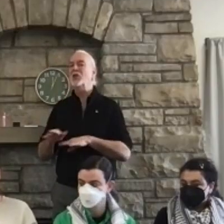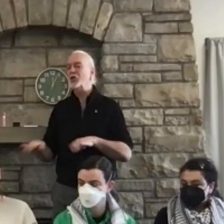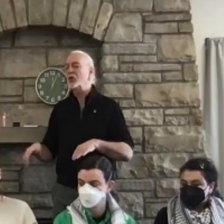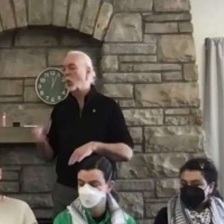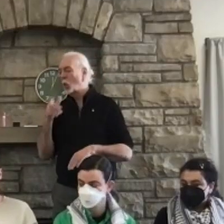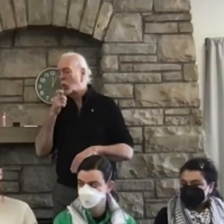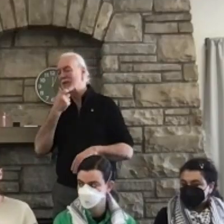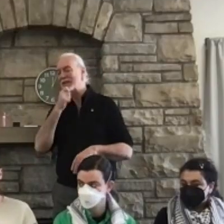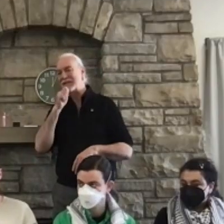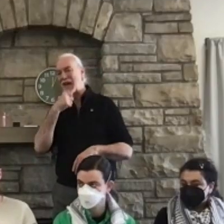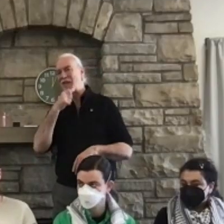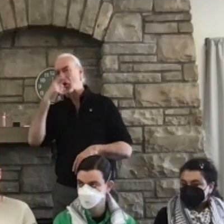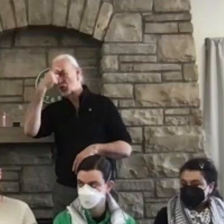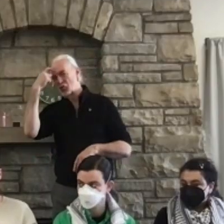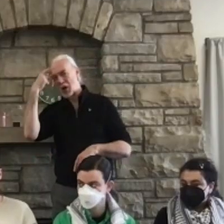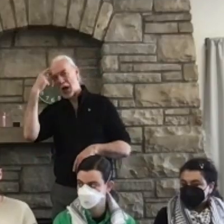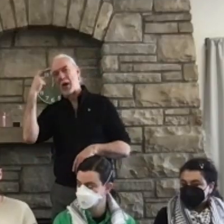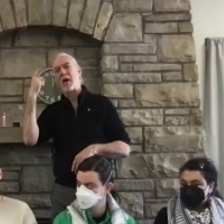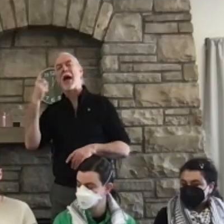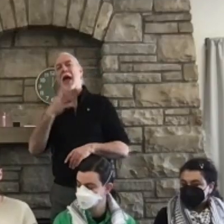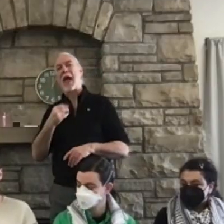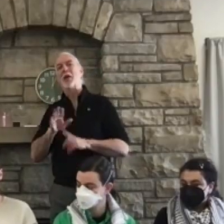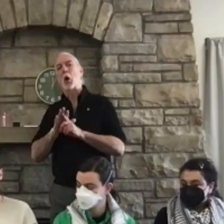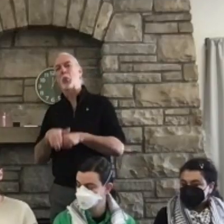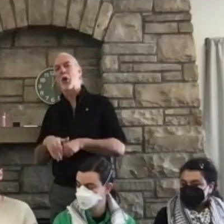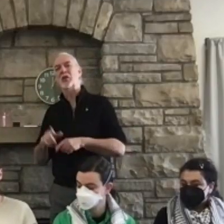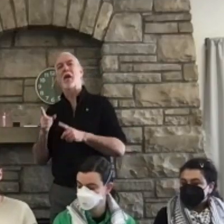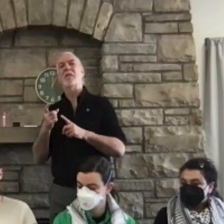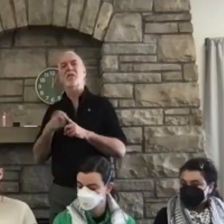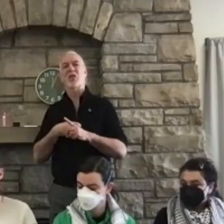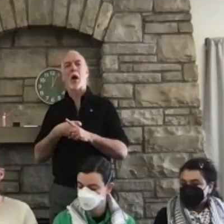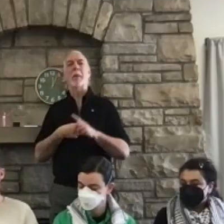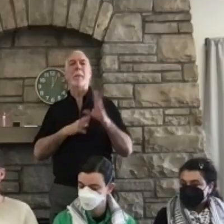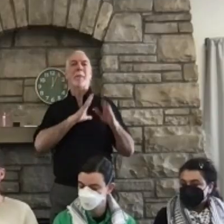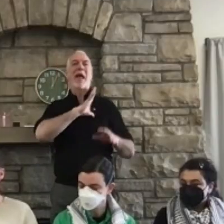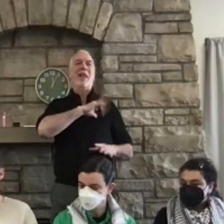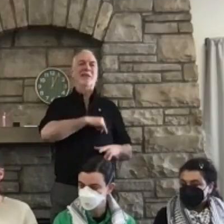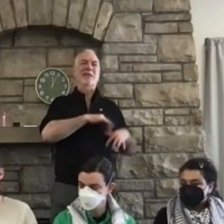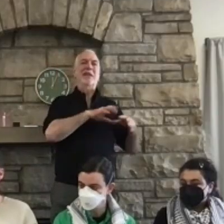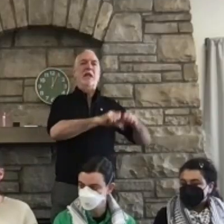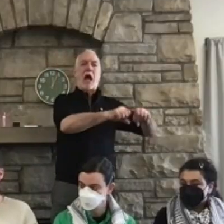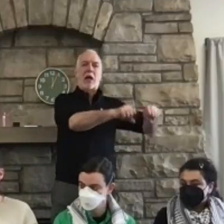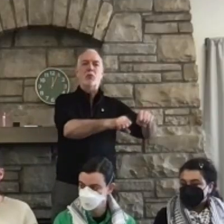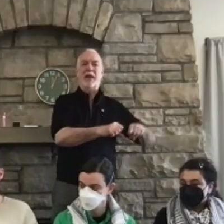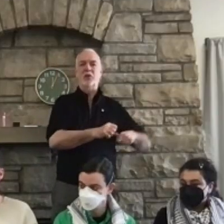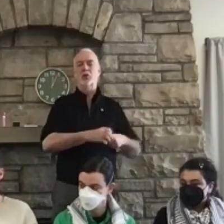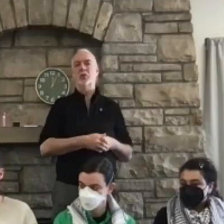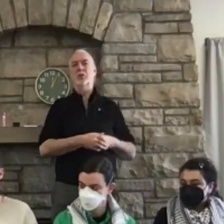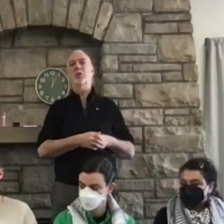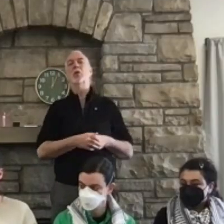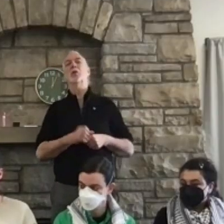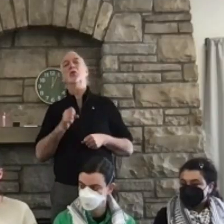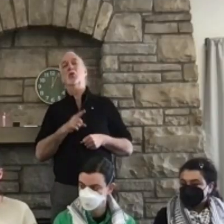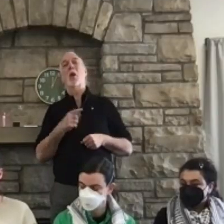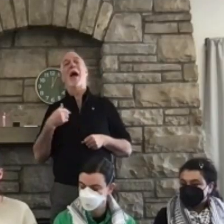have suffered trauma and oppression from the occupation in Palestine. So they have 3